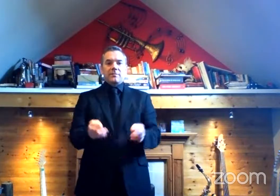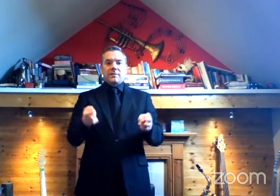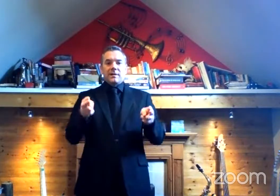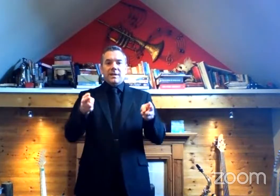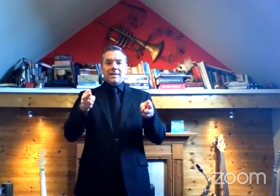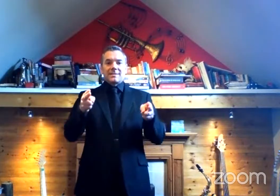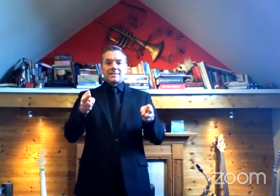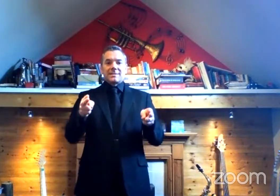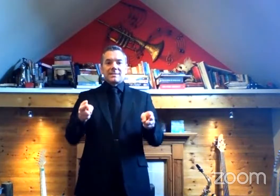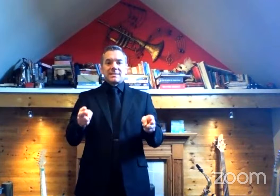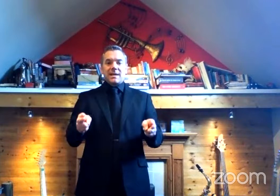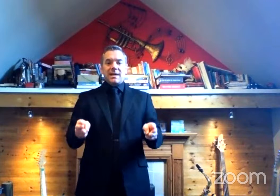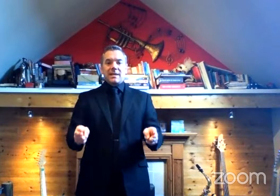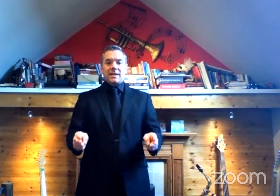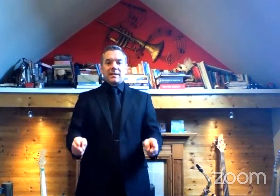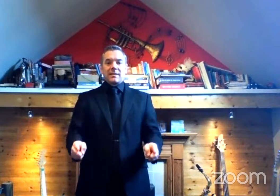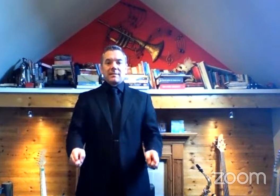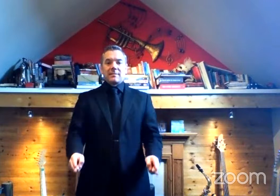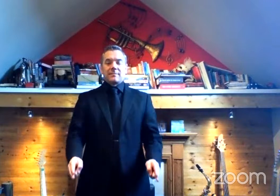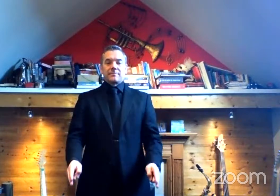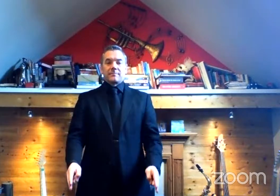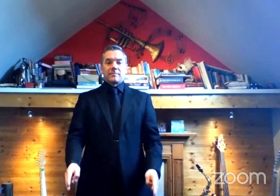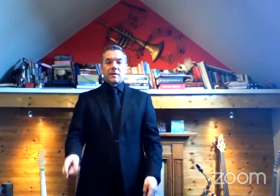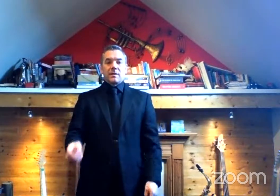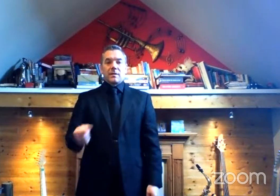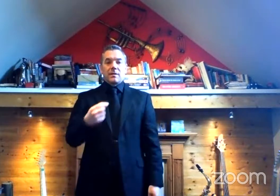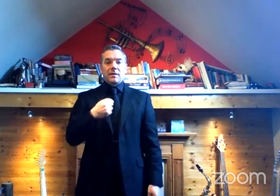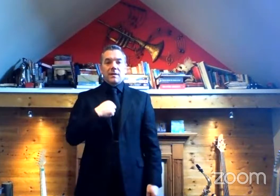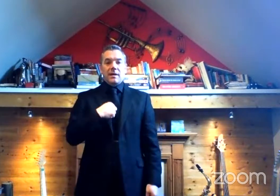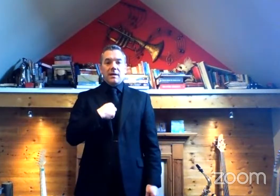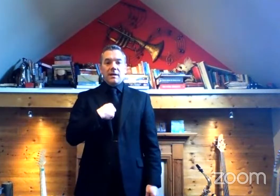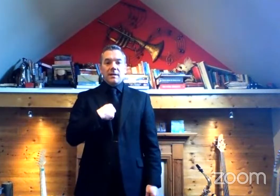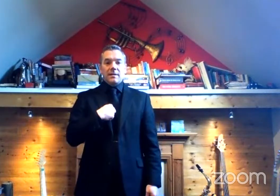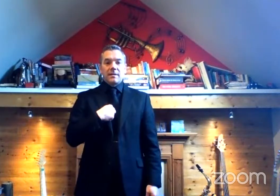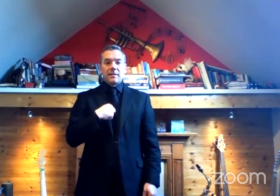love is dying. And I